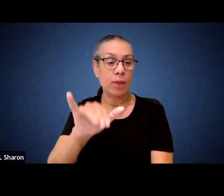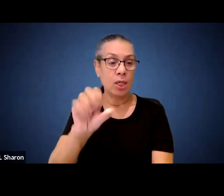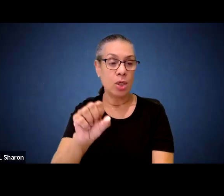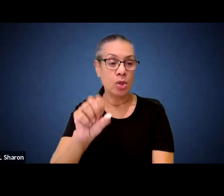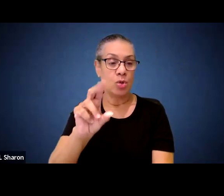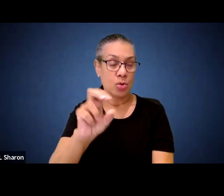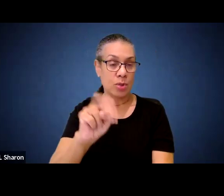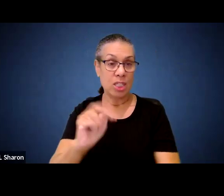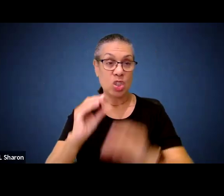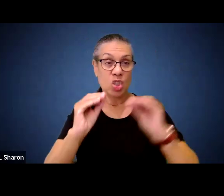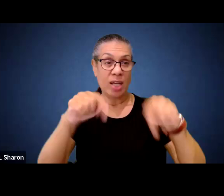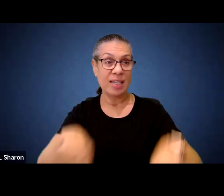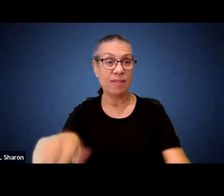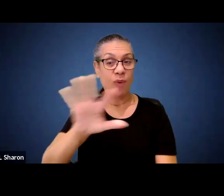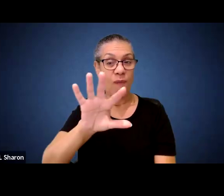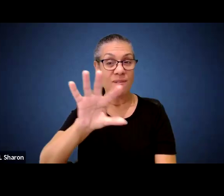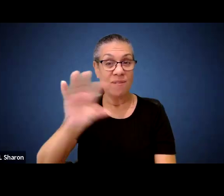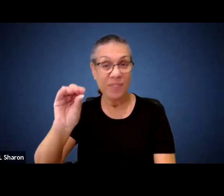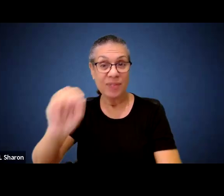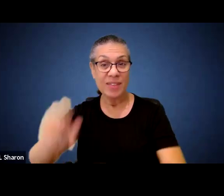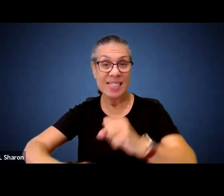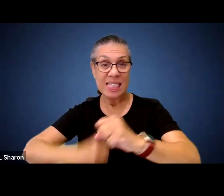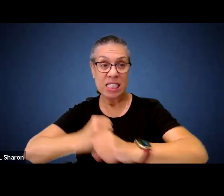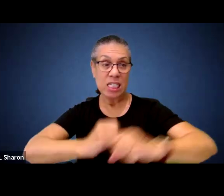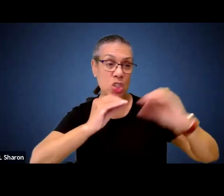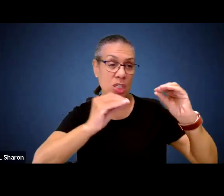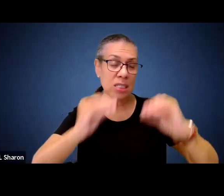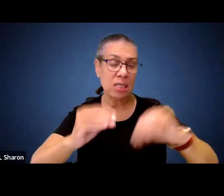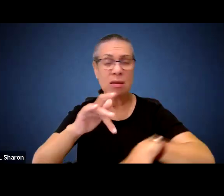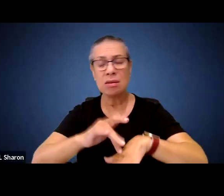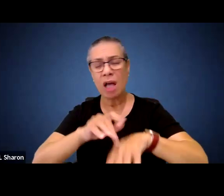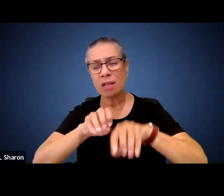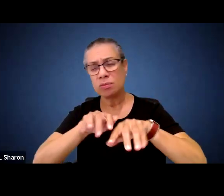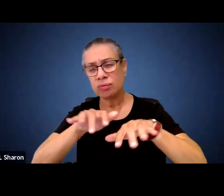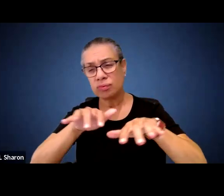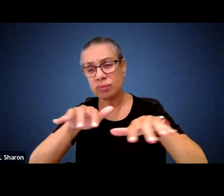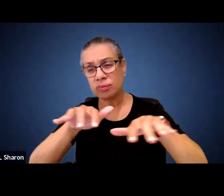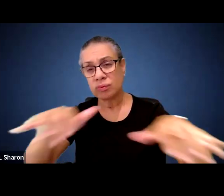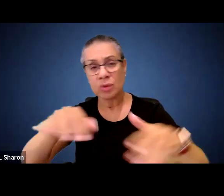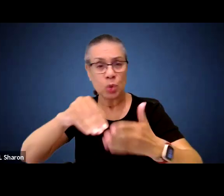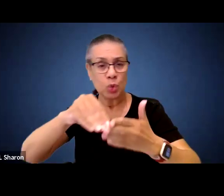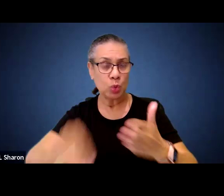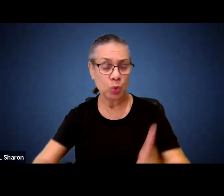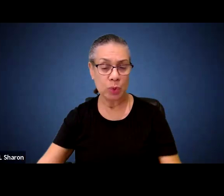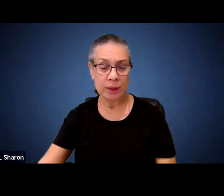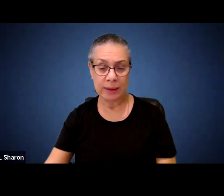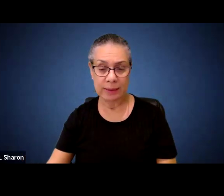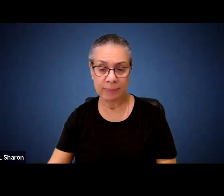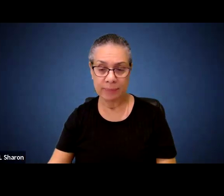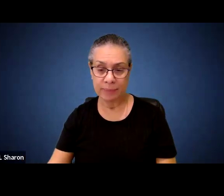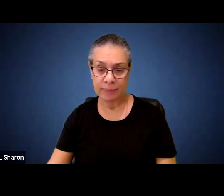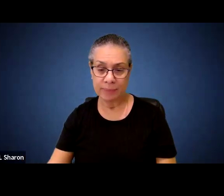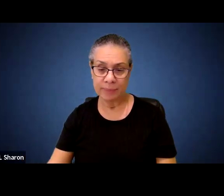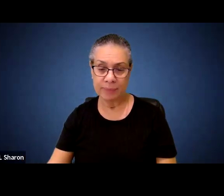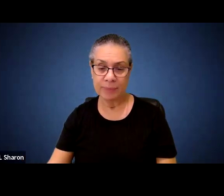taught at BPS for 50 years and touched the lives of many, many students and staff with her